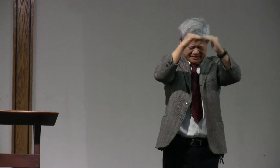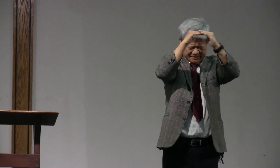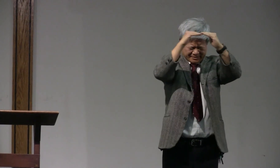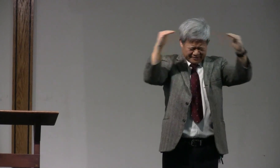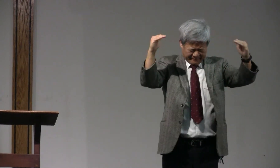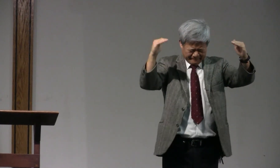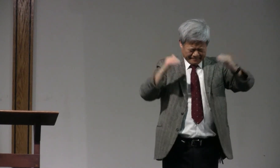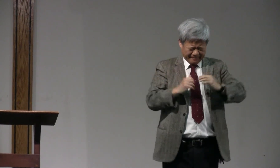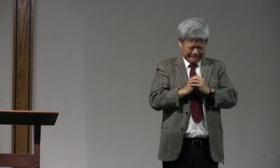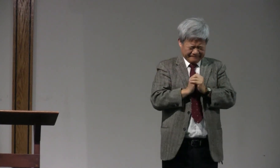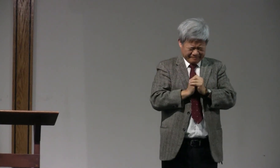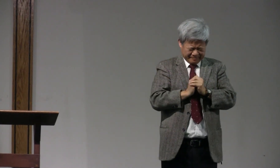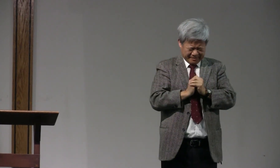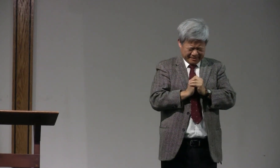Our Father in heaven,